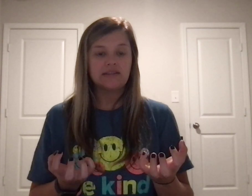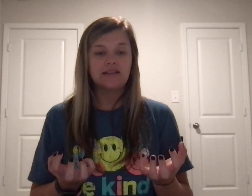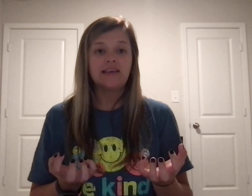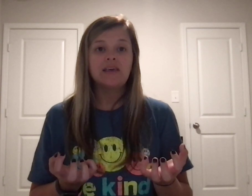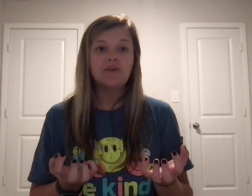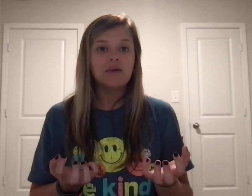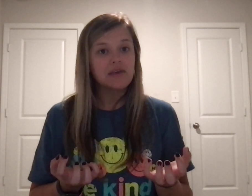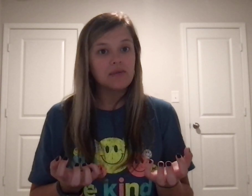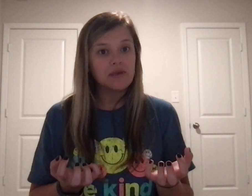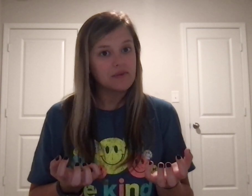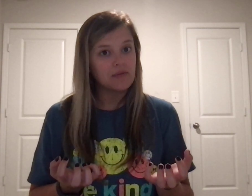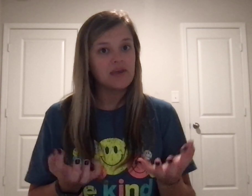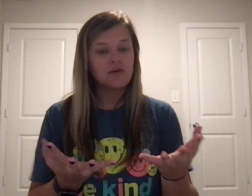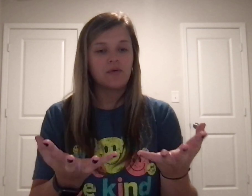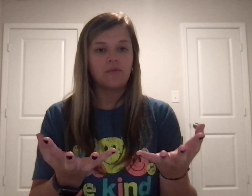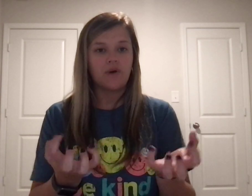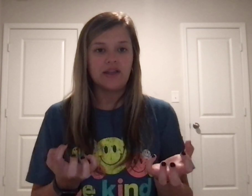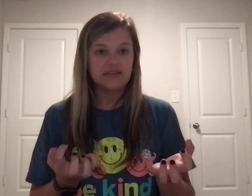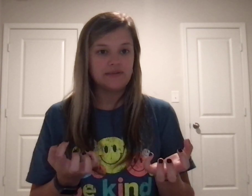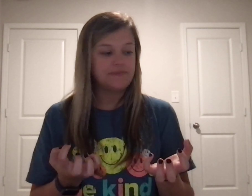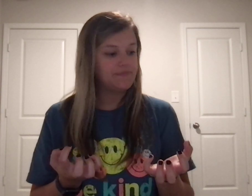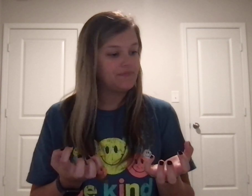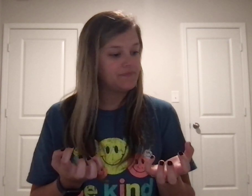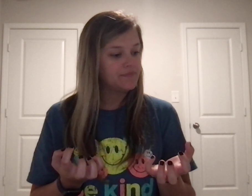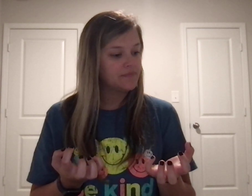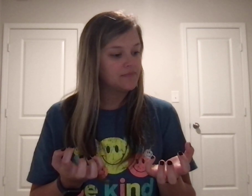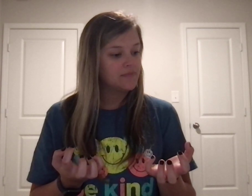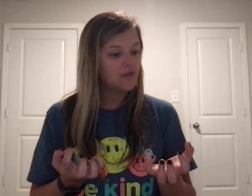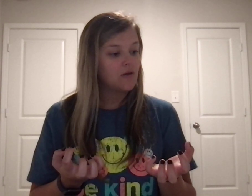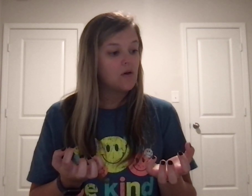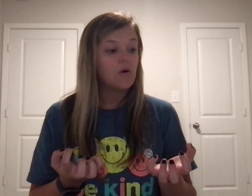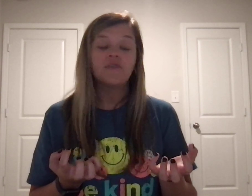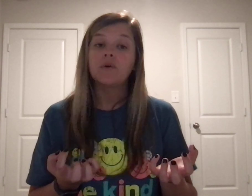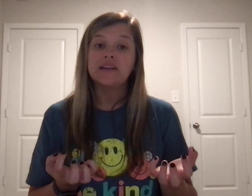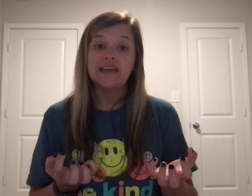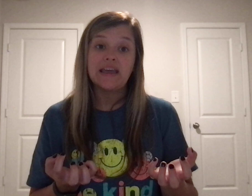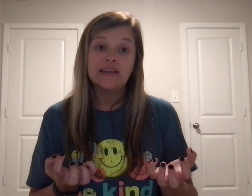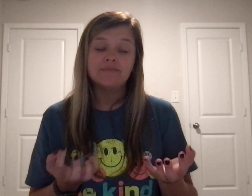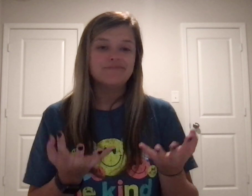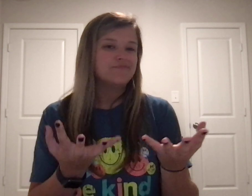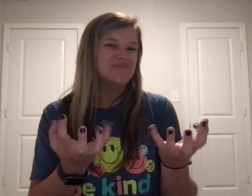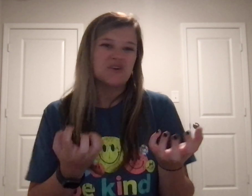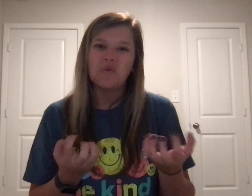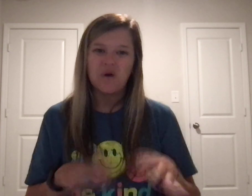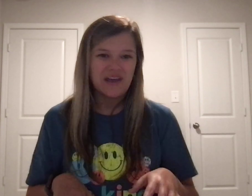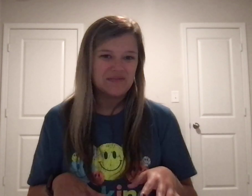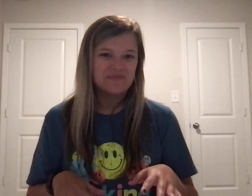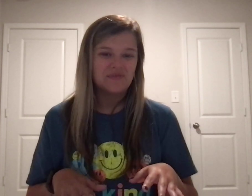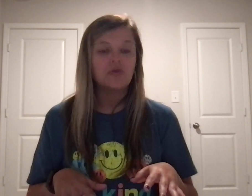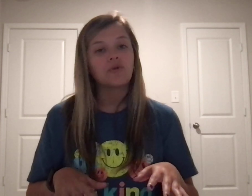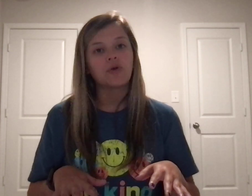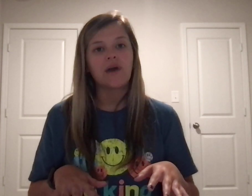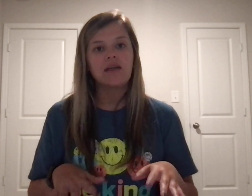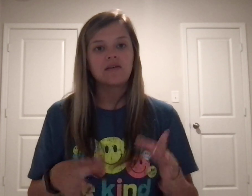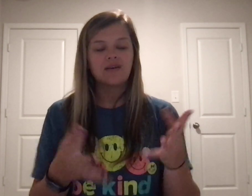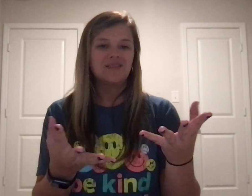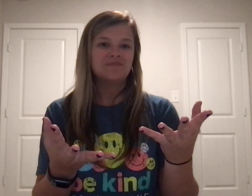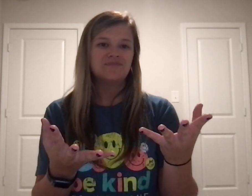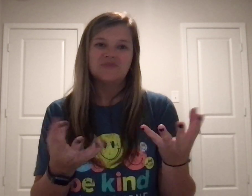Like gimme. Want. Or if you want to negate it, don't want, you throw it away. Don't